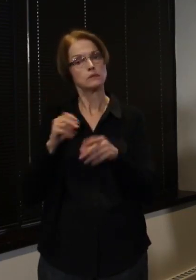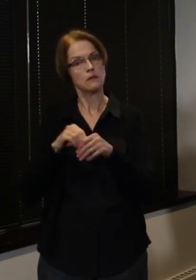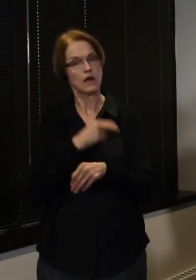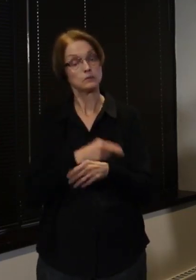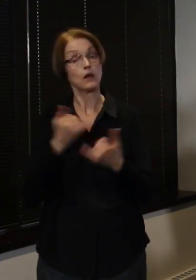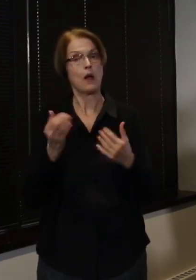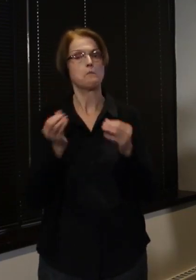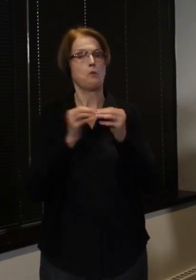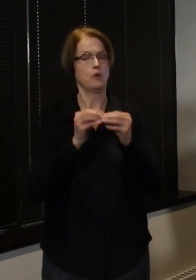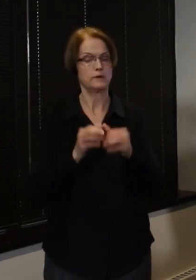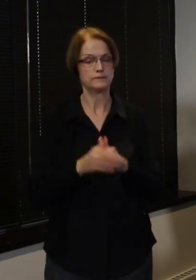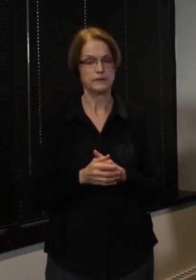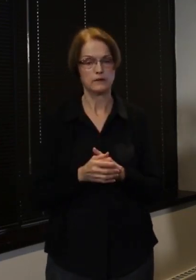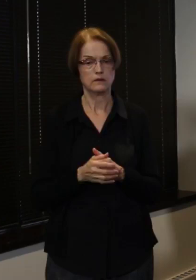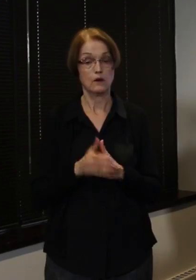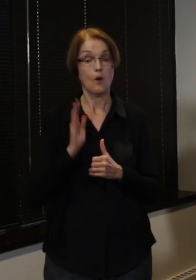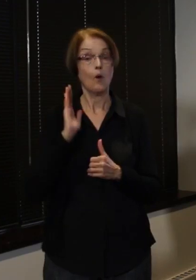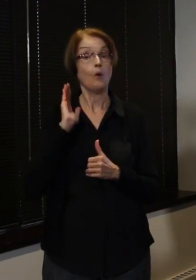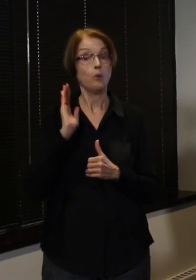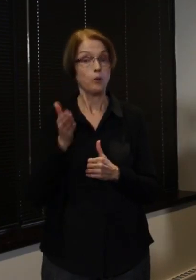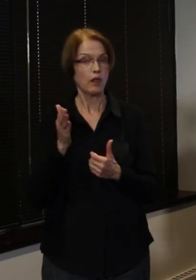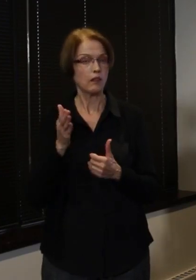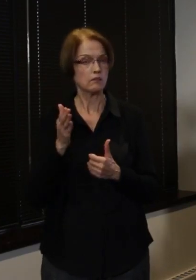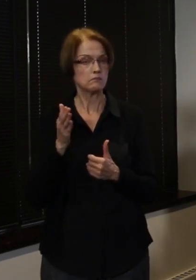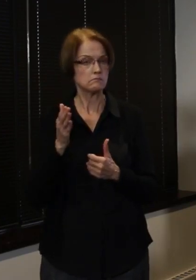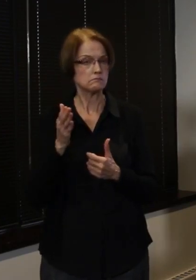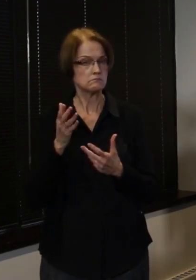as a holiday surge, if you're talking about a holiday